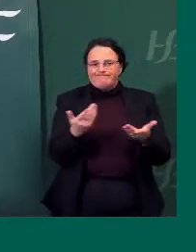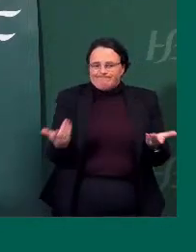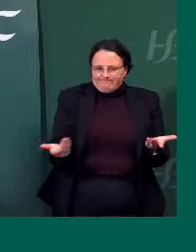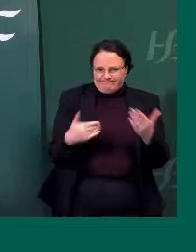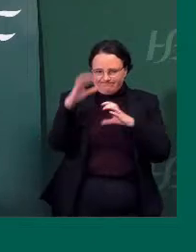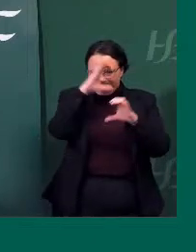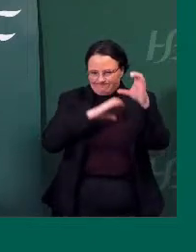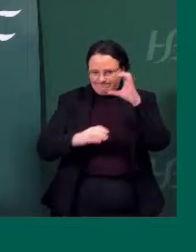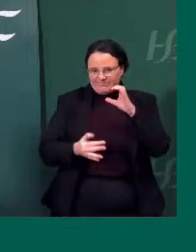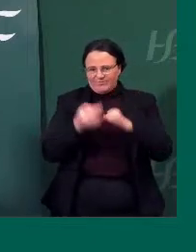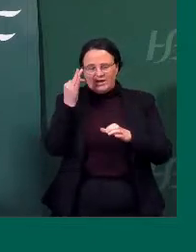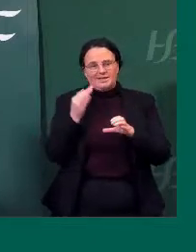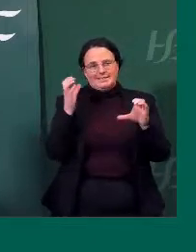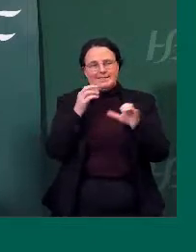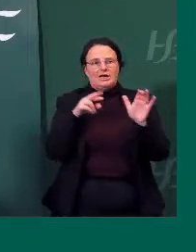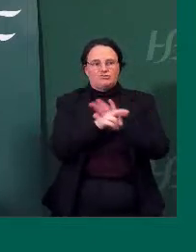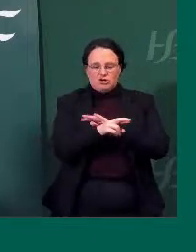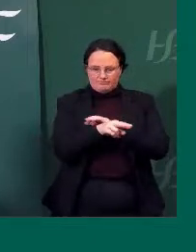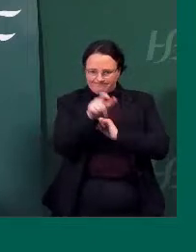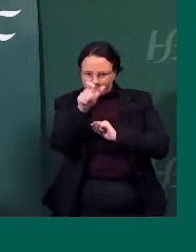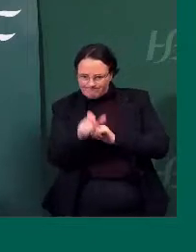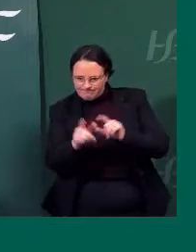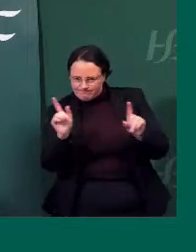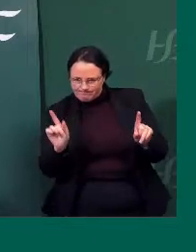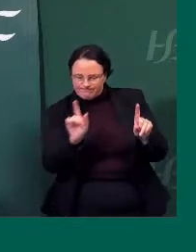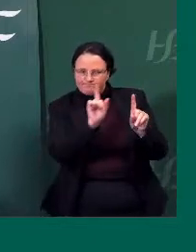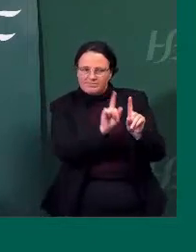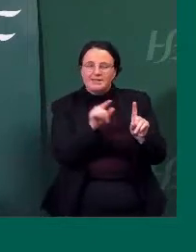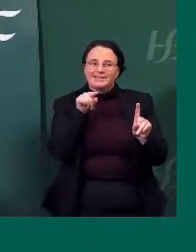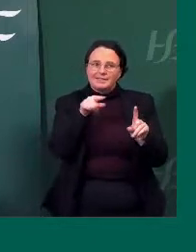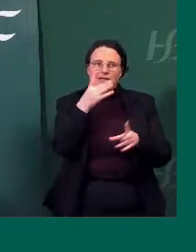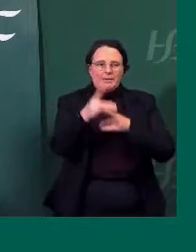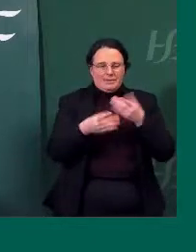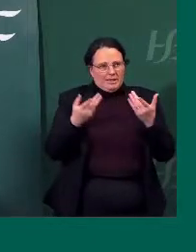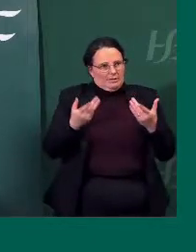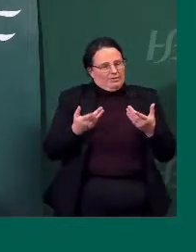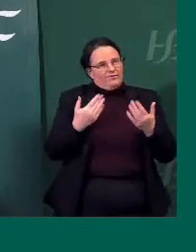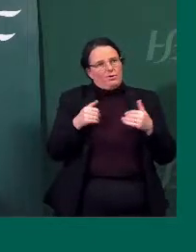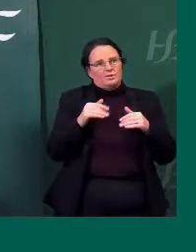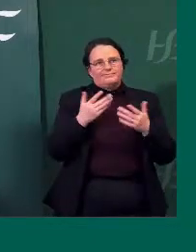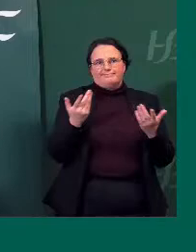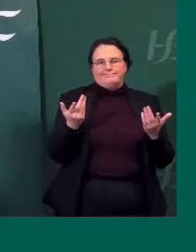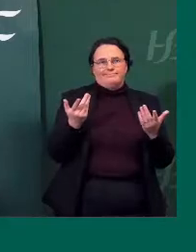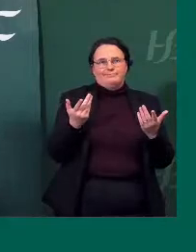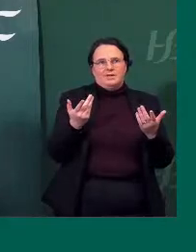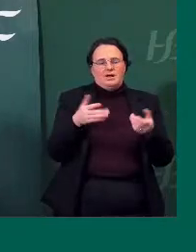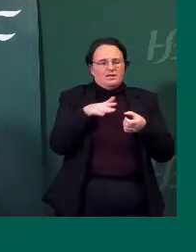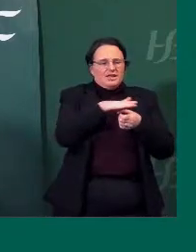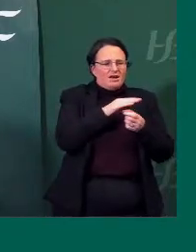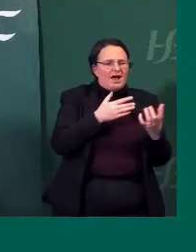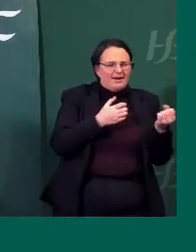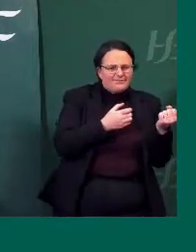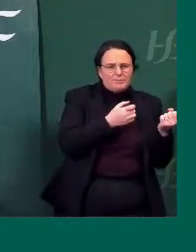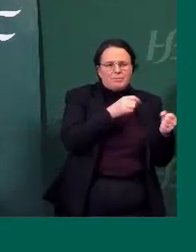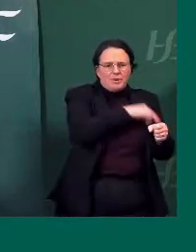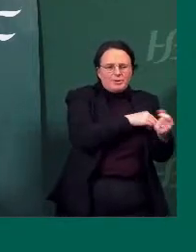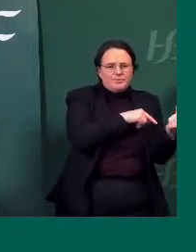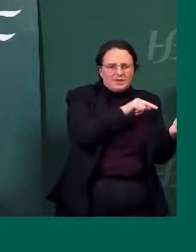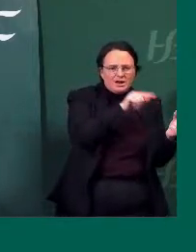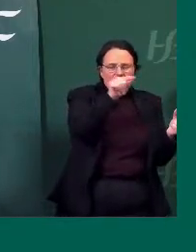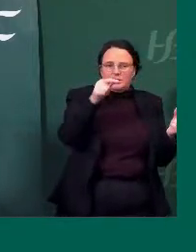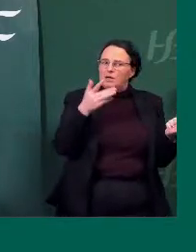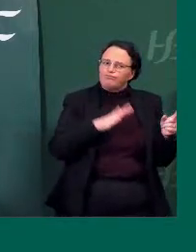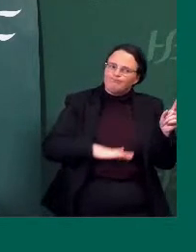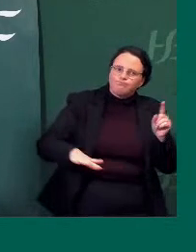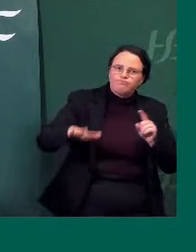to carers. And unfortunately, it is a situation now that is arising all around the country. It used to be confined to a couple of areas, but it is now much more widely